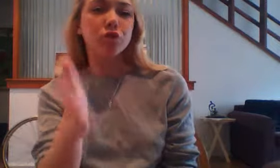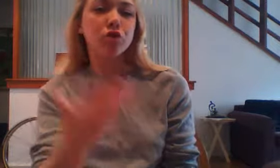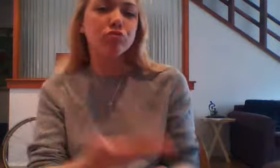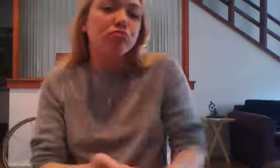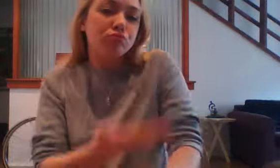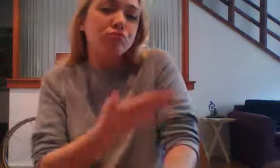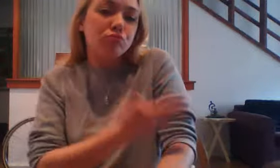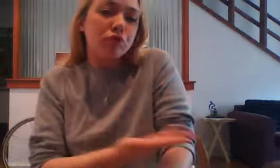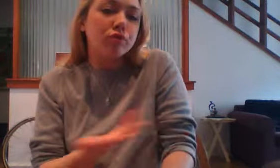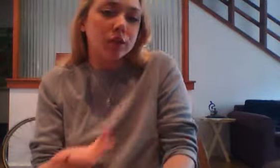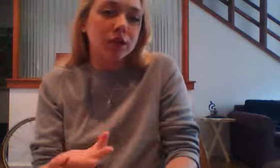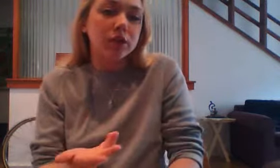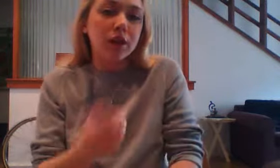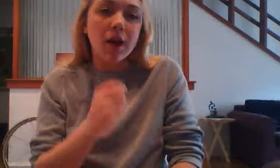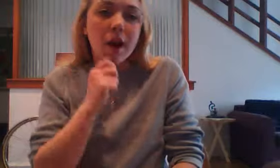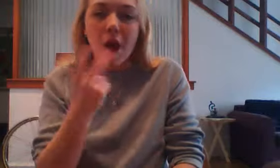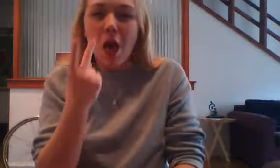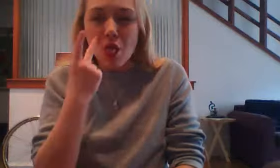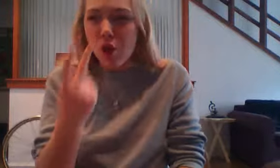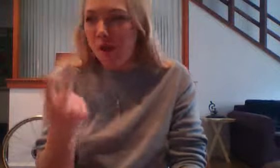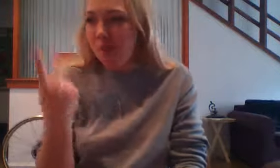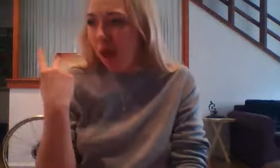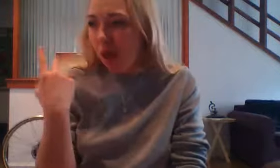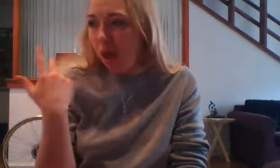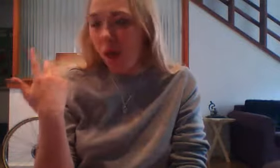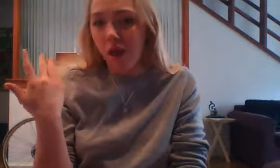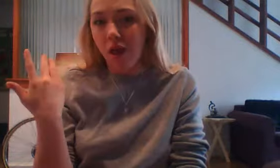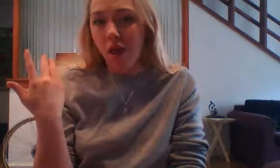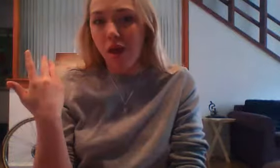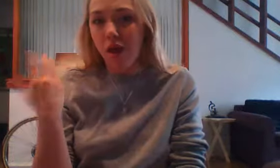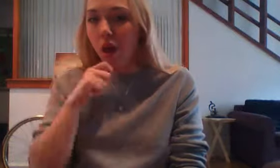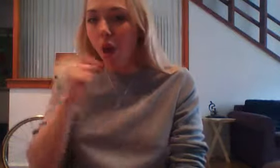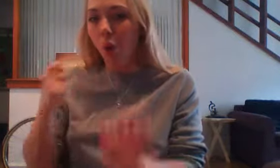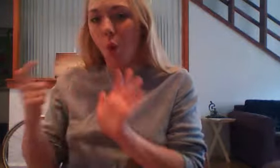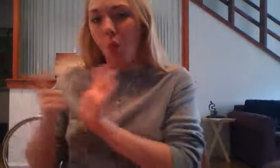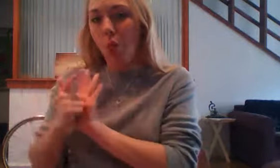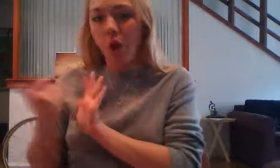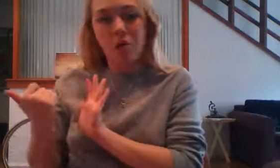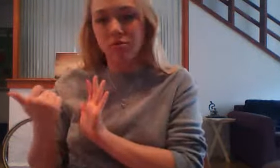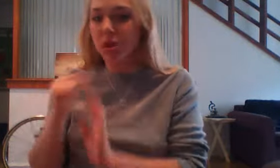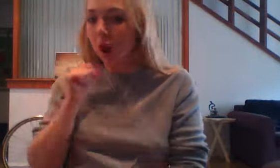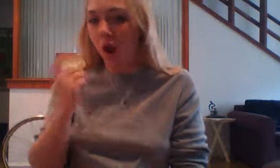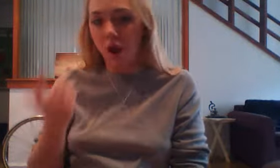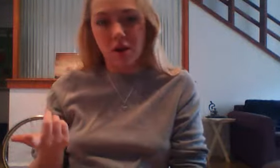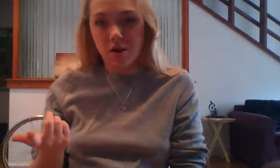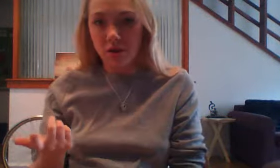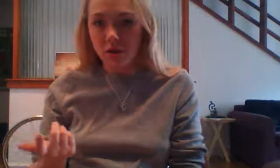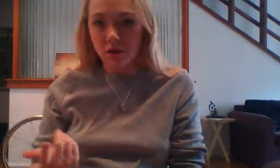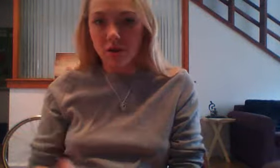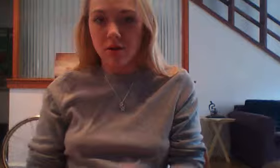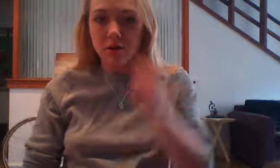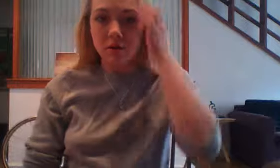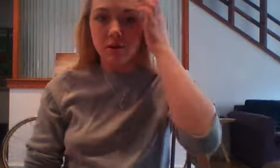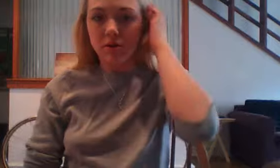old legislation that kind of boxes us in, but to look forward and expand our view of what we can do to the environment for students